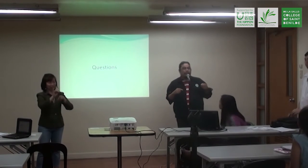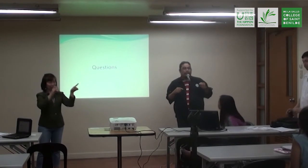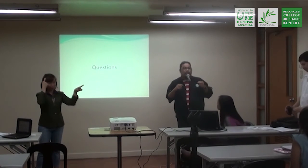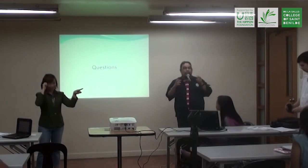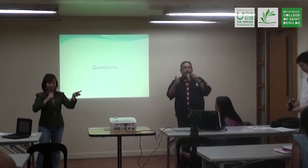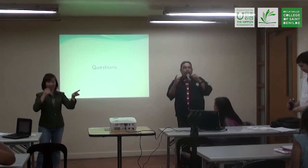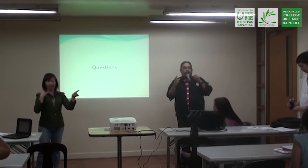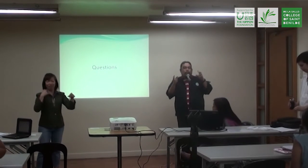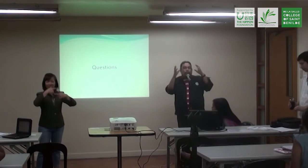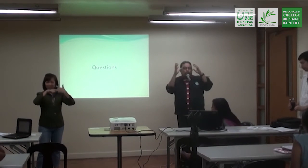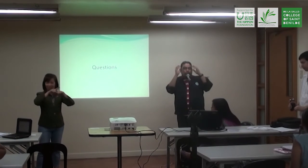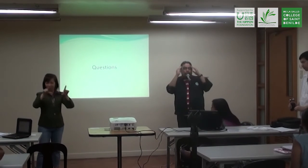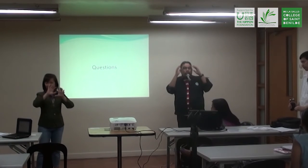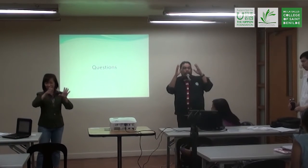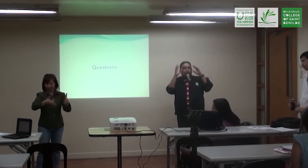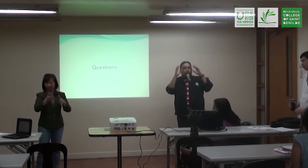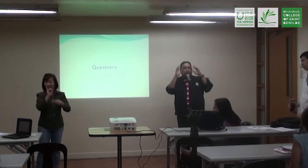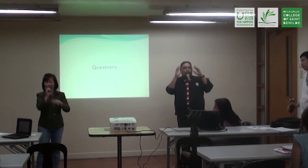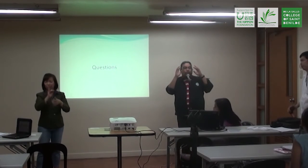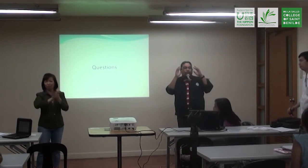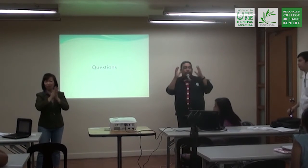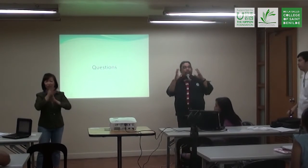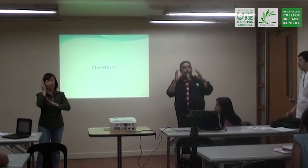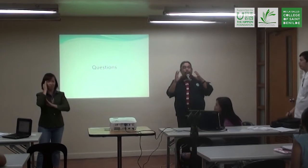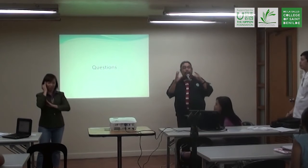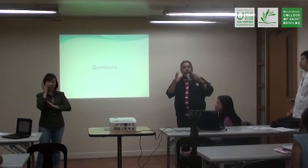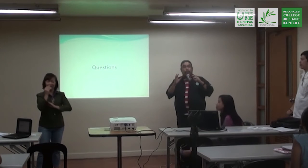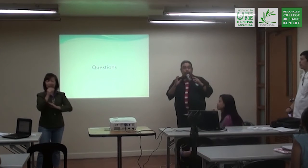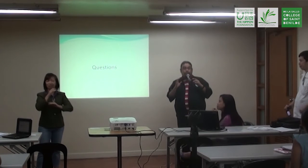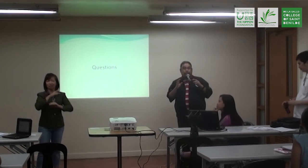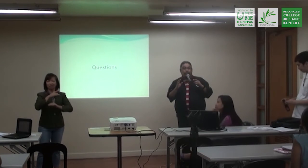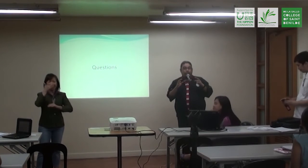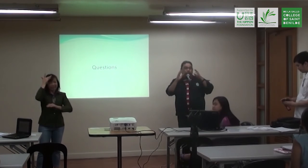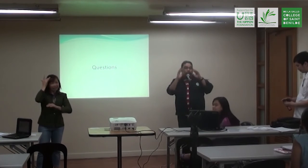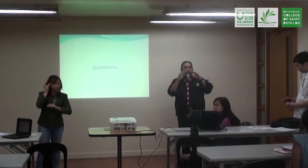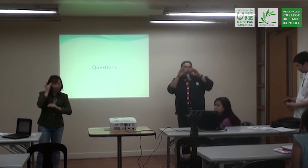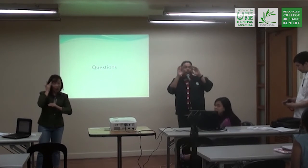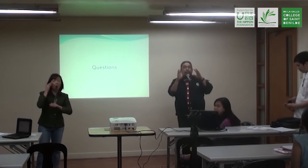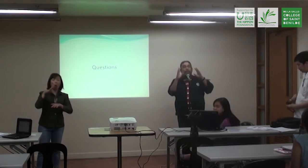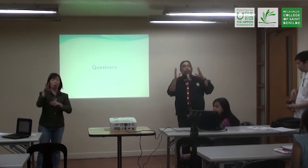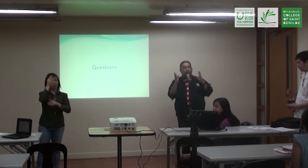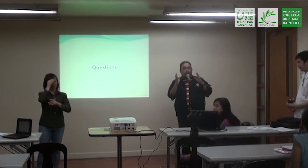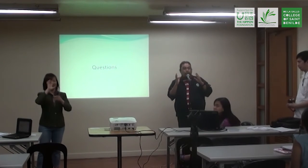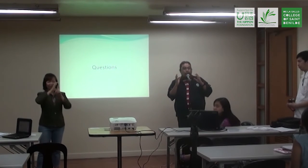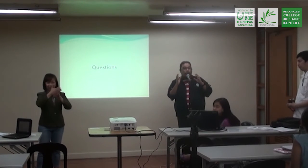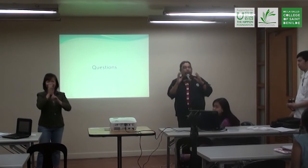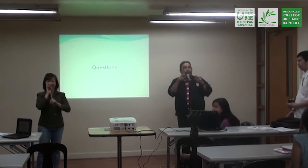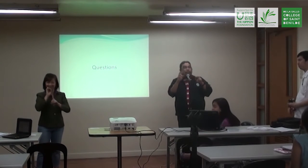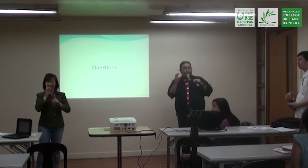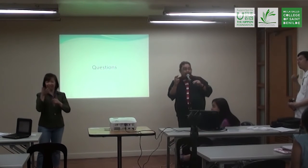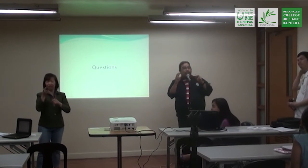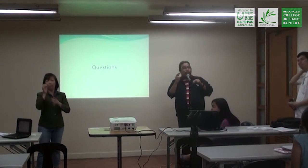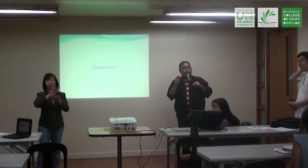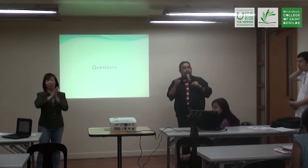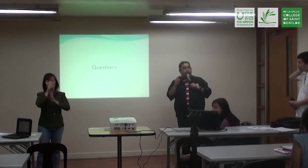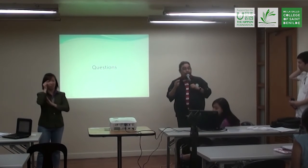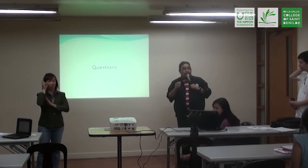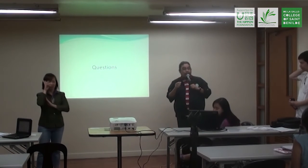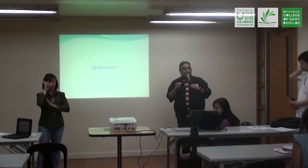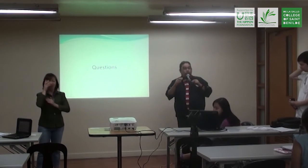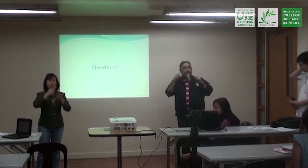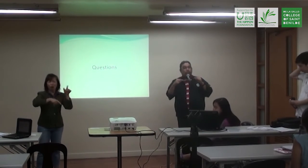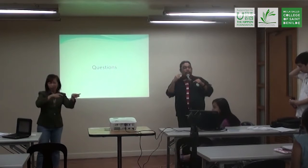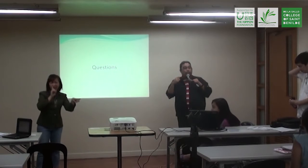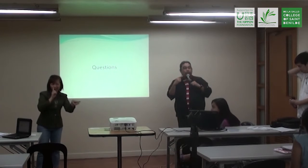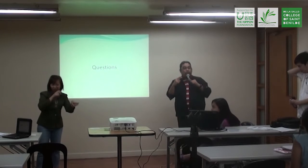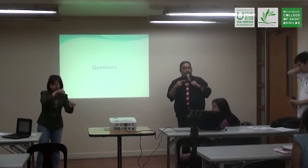sign language classes, we already started a sense of what deaf culture is. We became more aware of the needs and concerns of